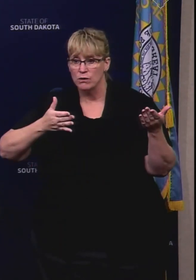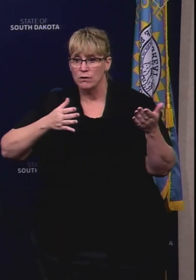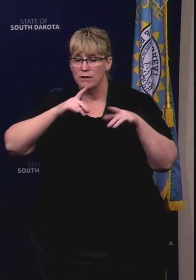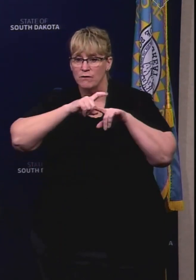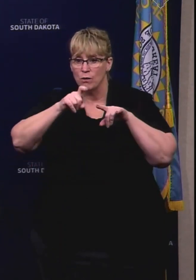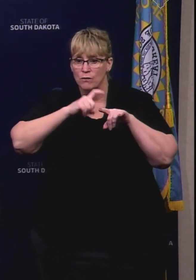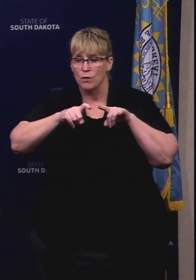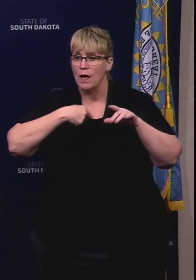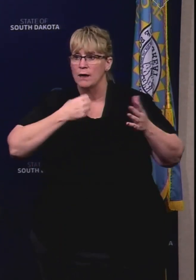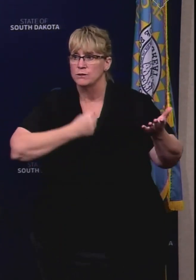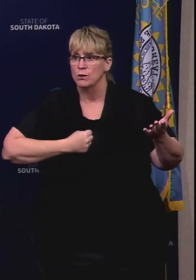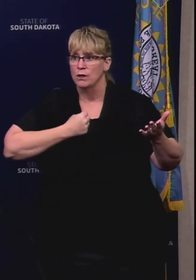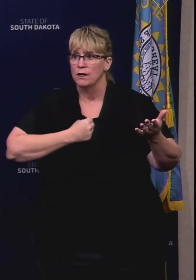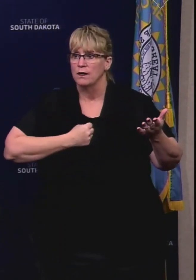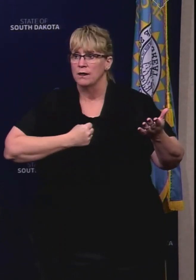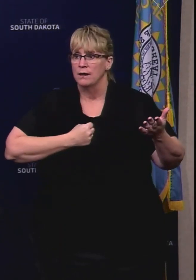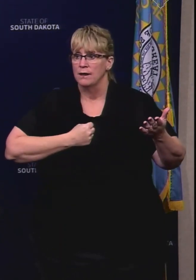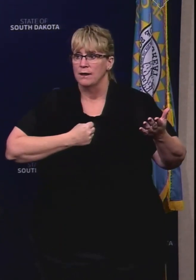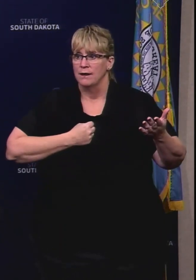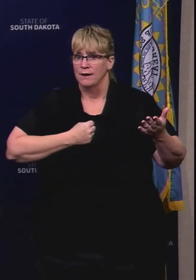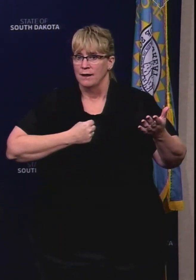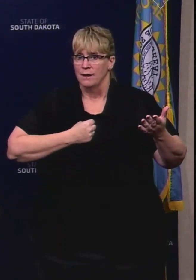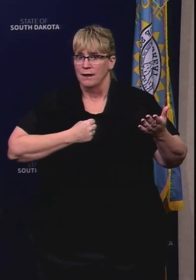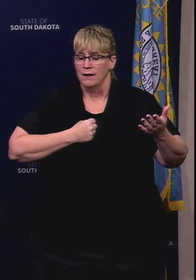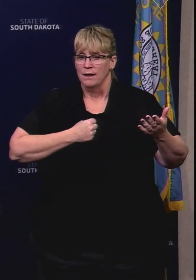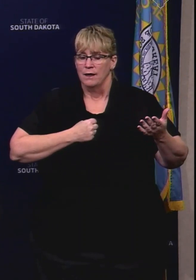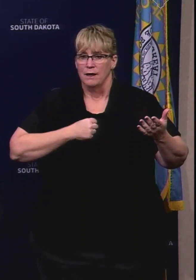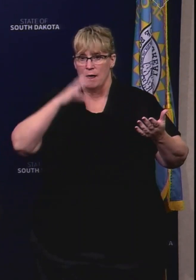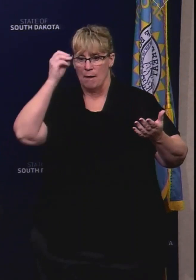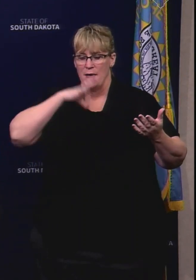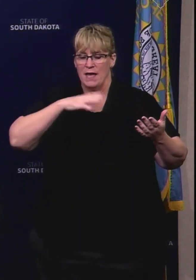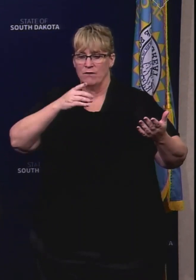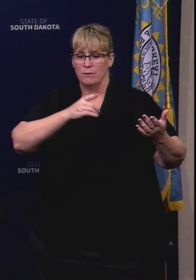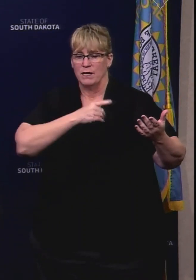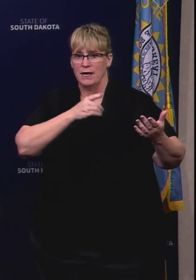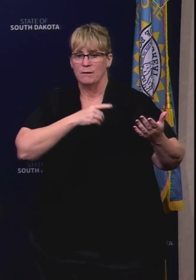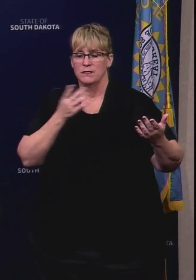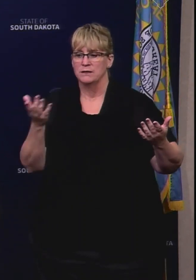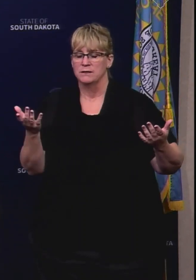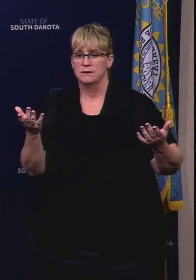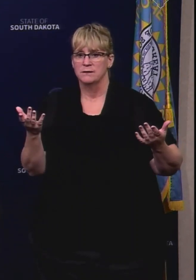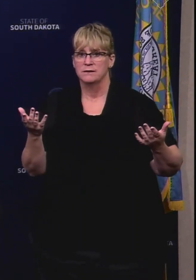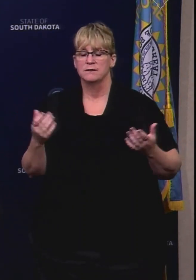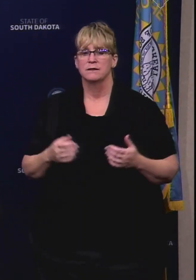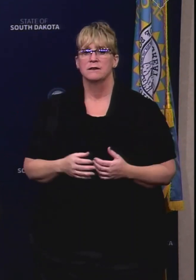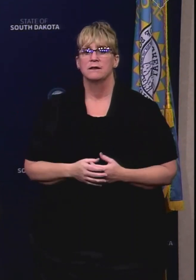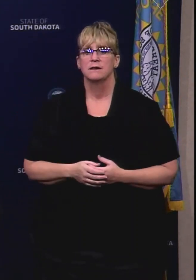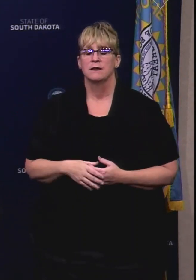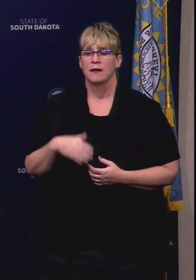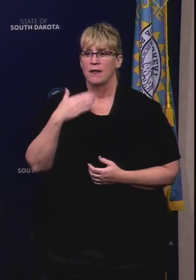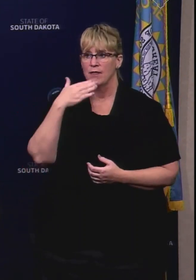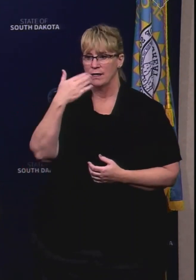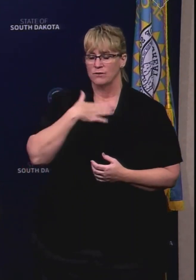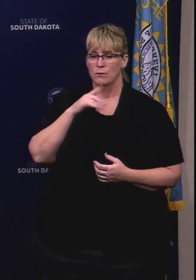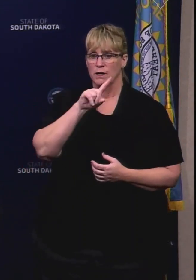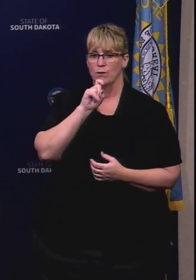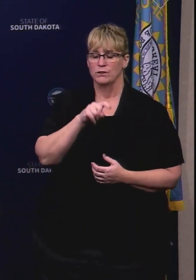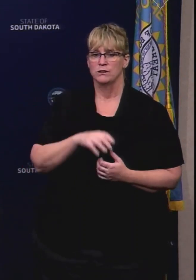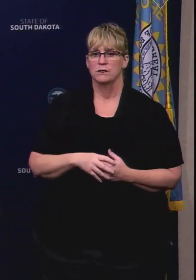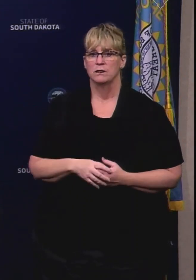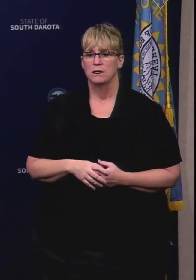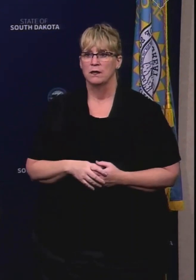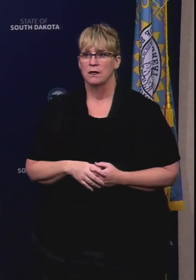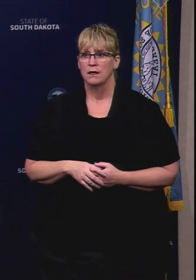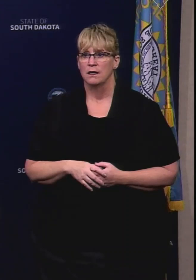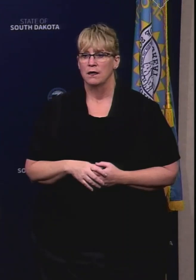Governor, I'm sorry. Jeff Bannon, Associated Press, Minneapolis. Well, we got you here. So thanks for taking my question here. What